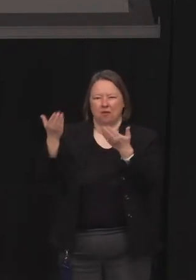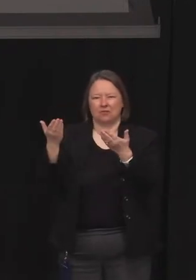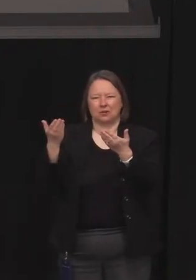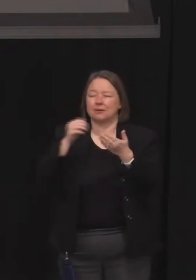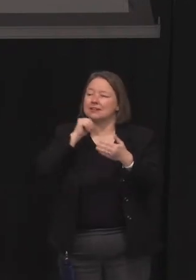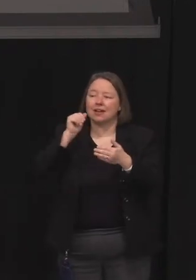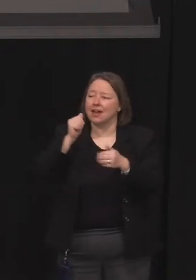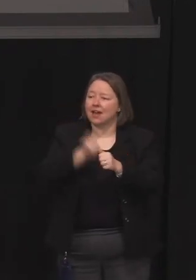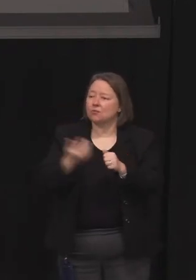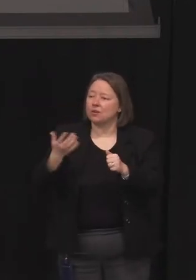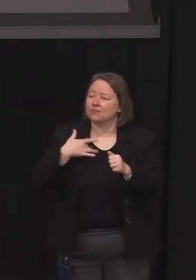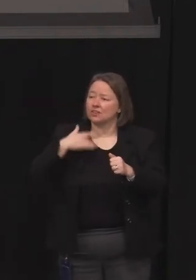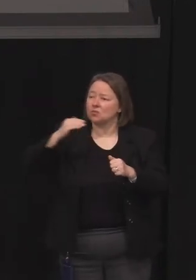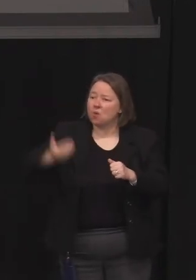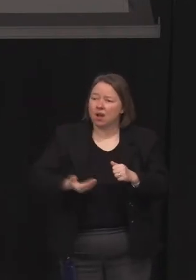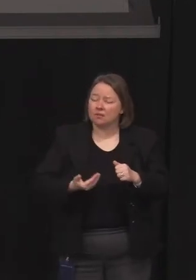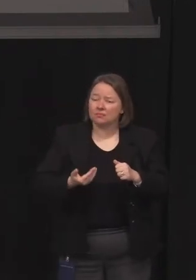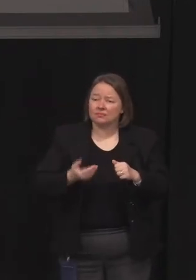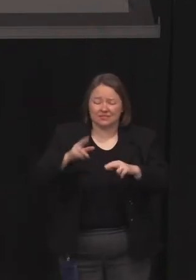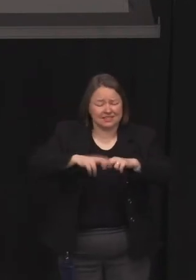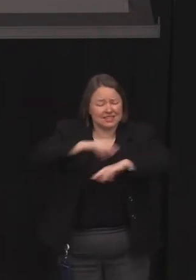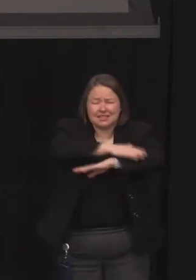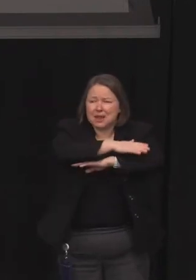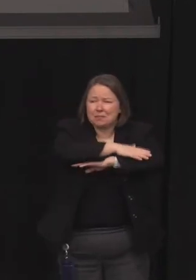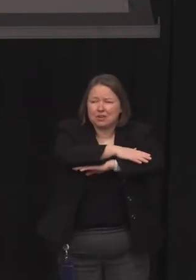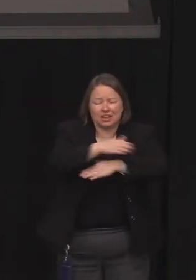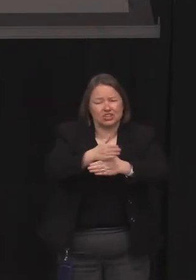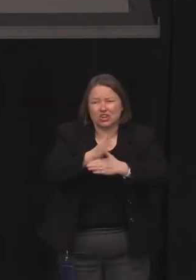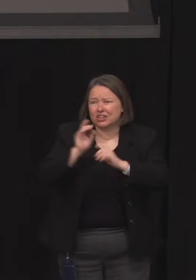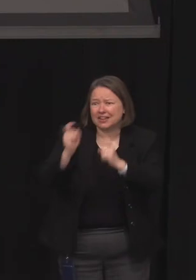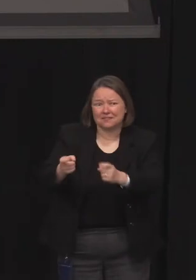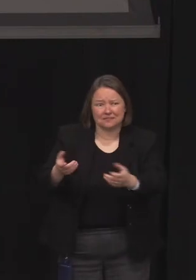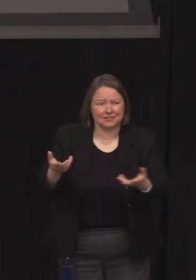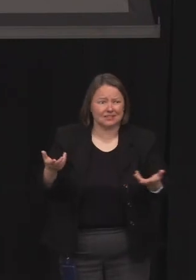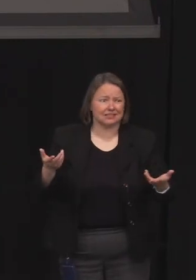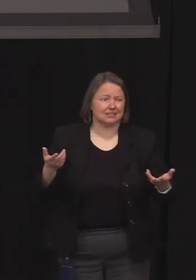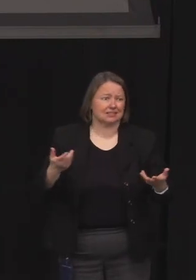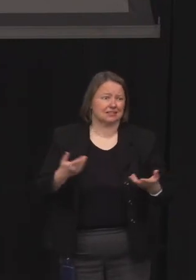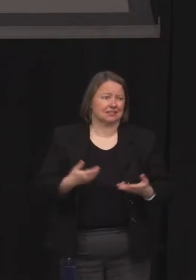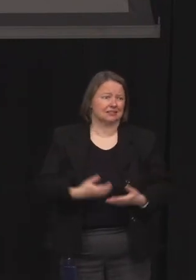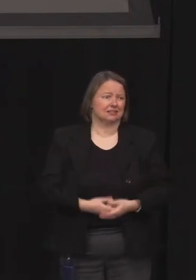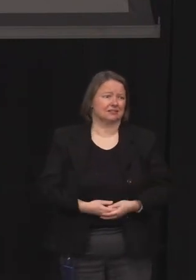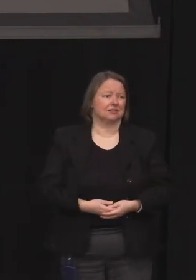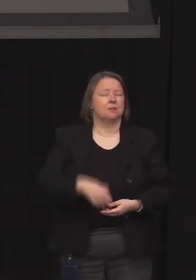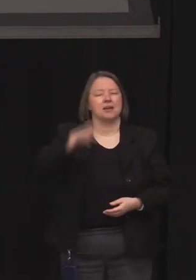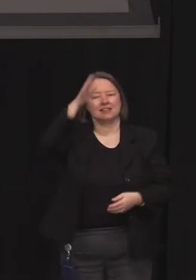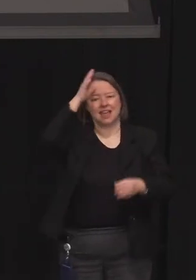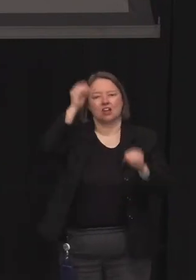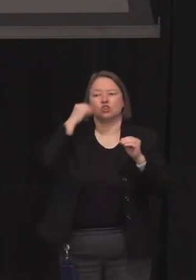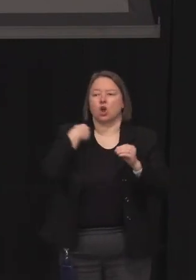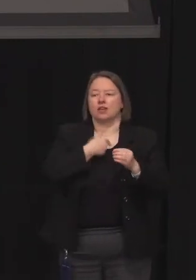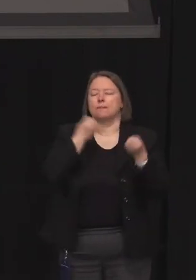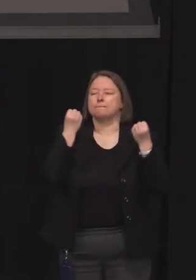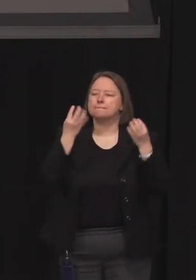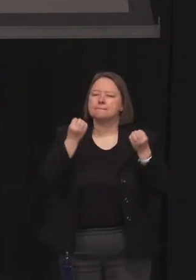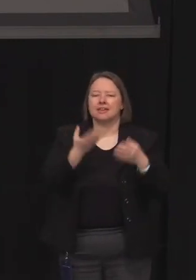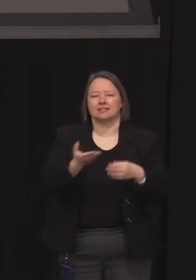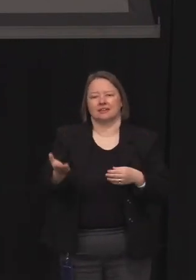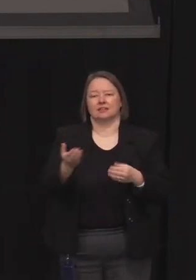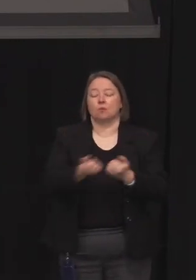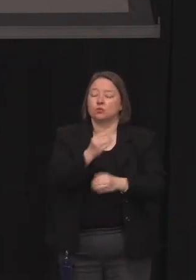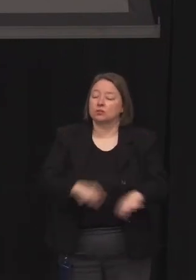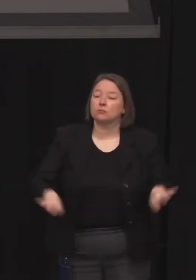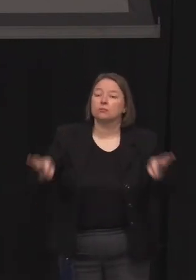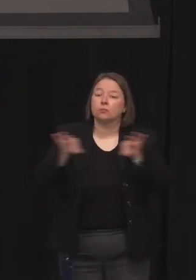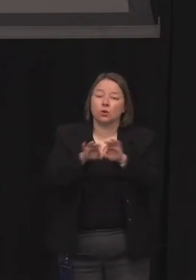not everyone feels welcome to sit at the table and share their gifts. My dad taught us many things, but most